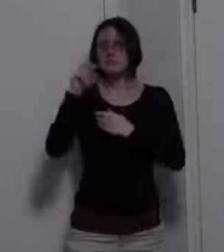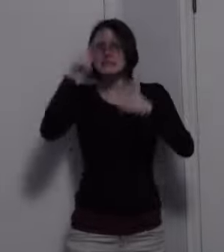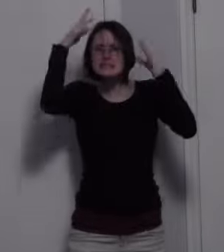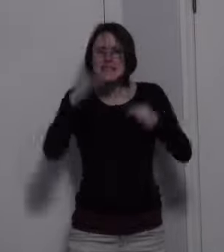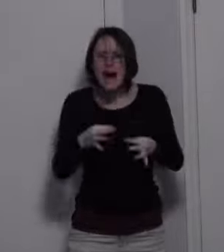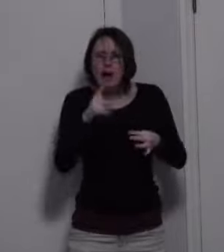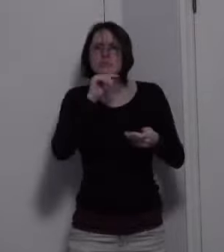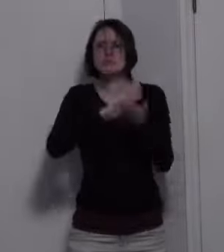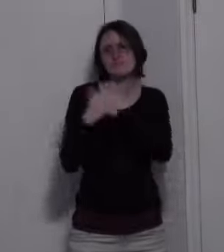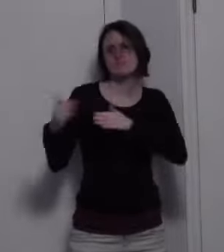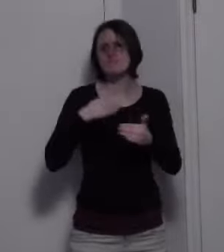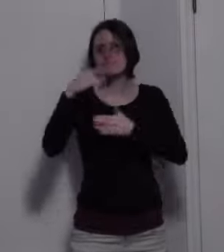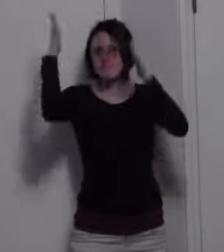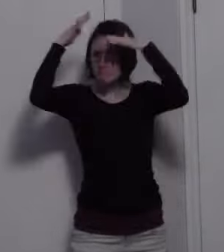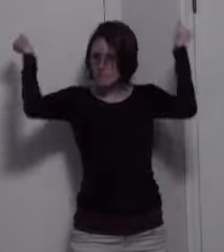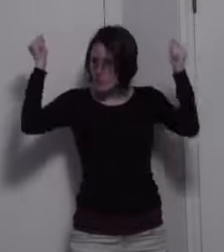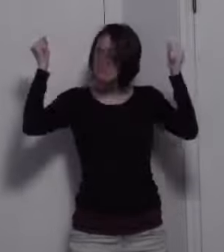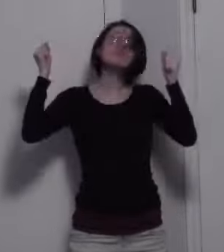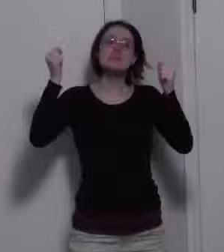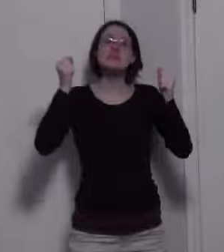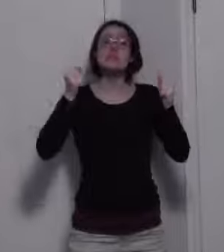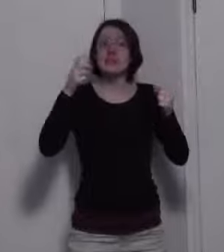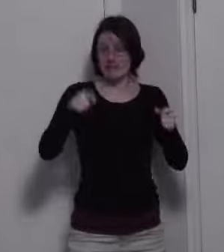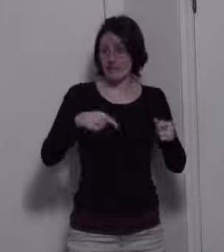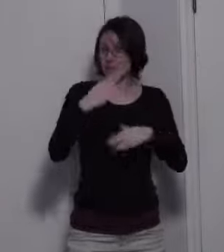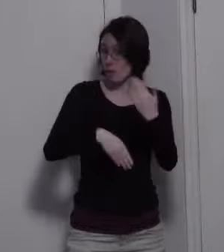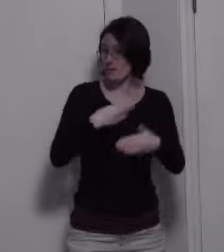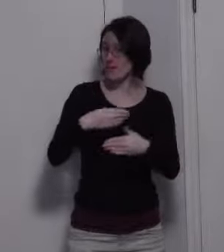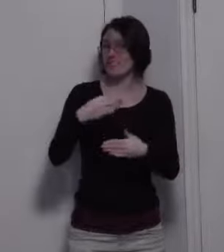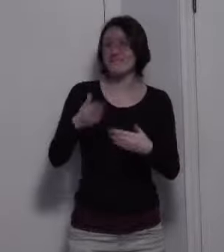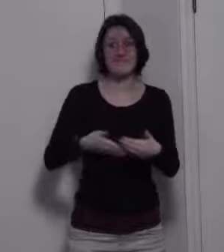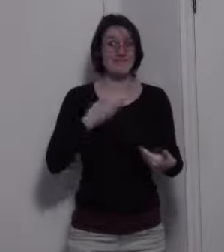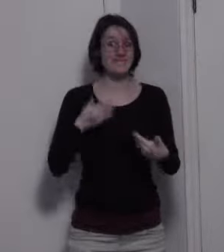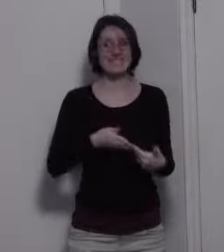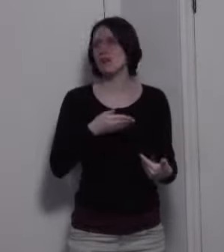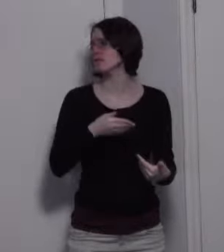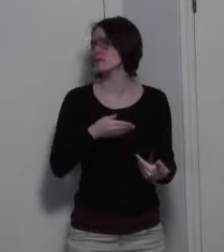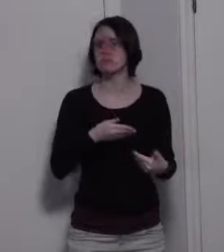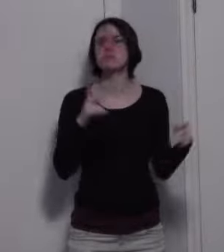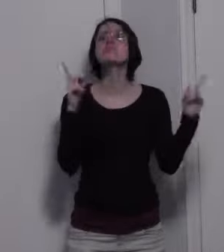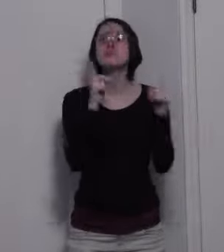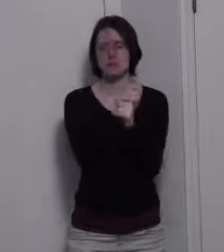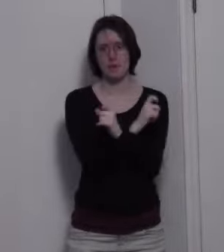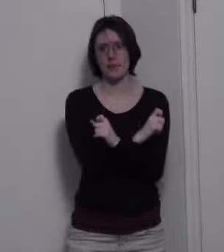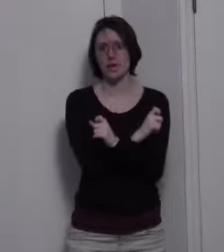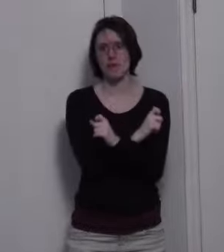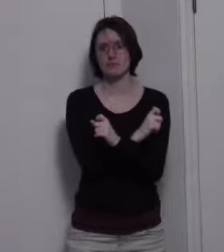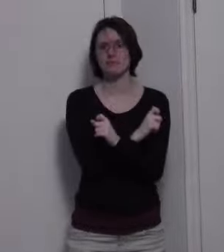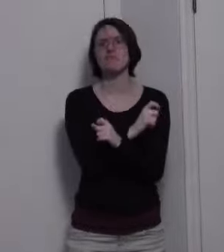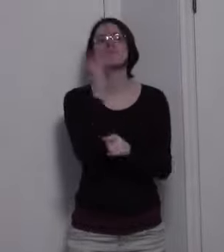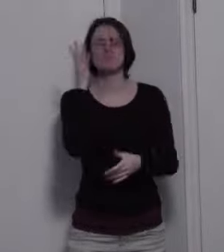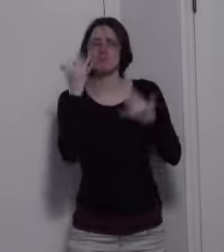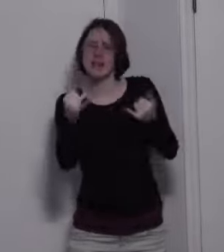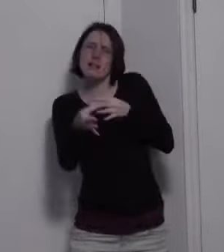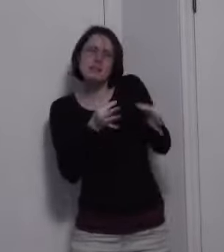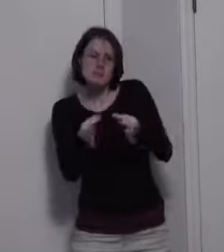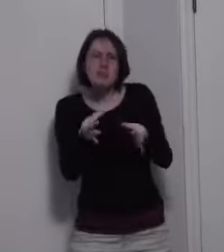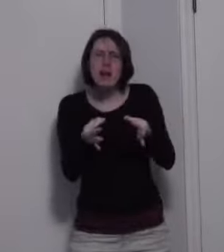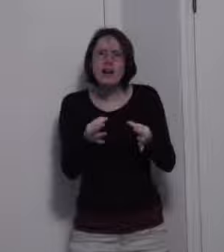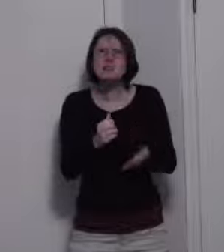States. Unfortunately, the U.S. election system isn't that simple. This is electing a U.S. president in plain